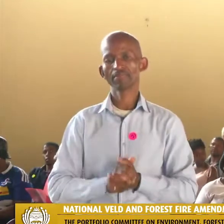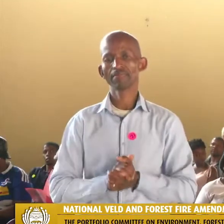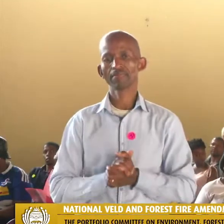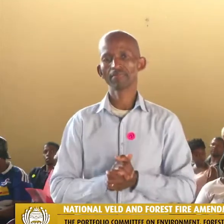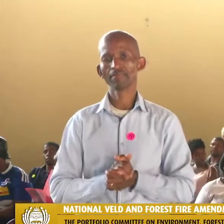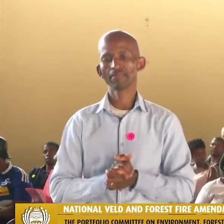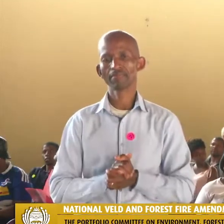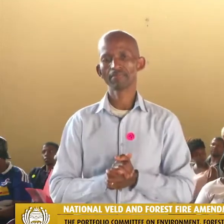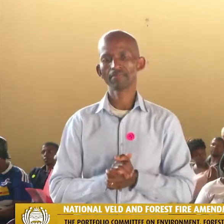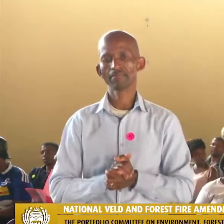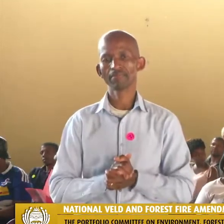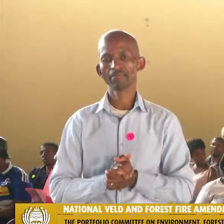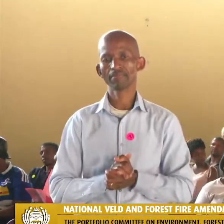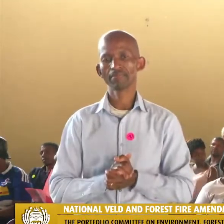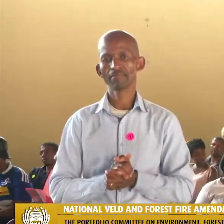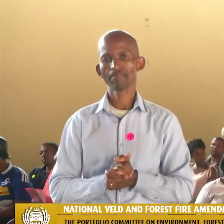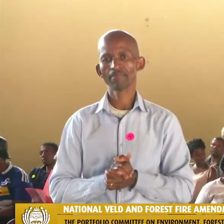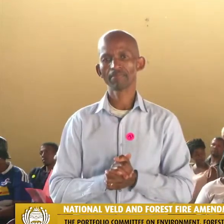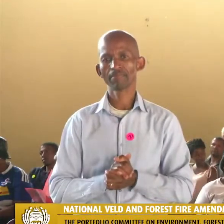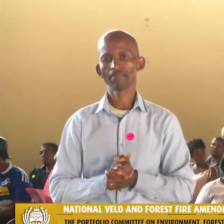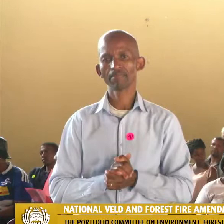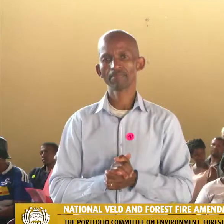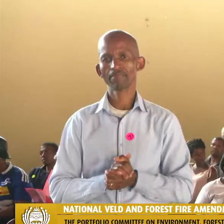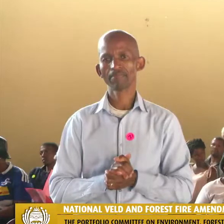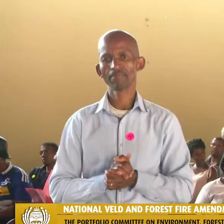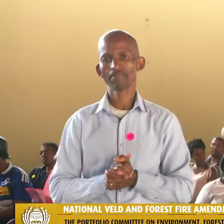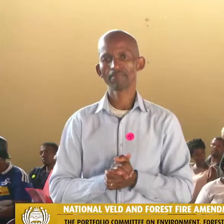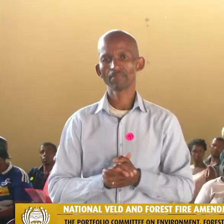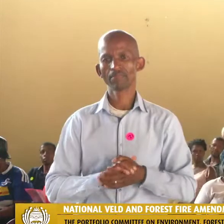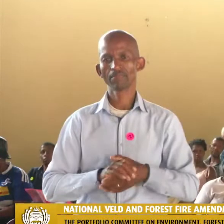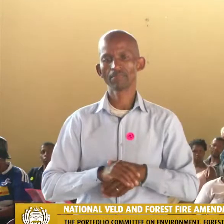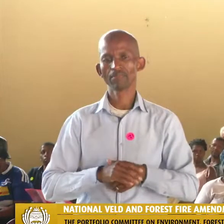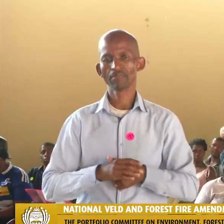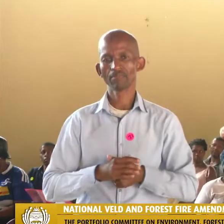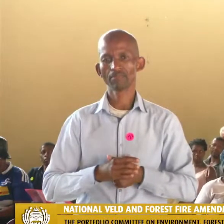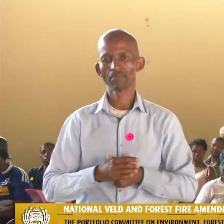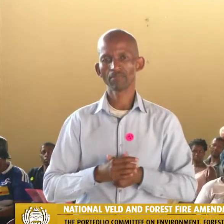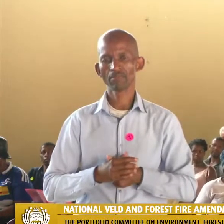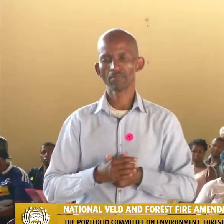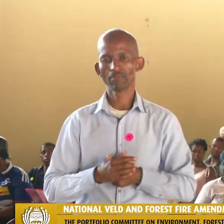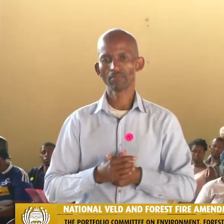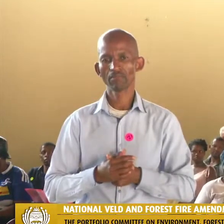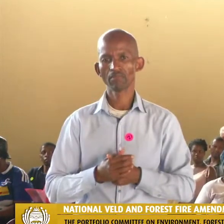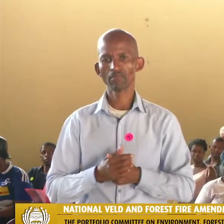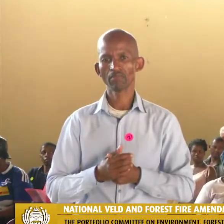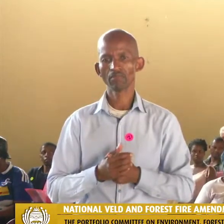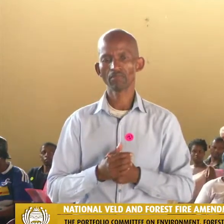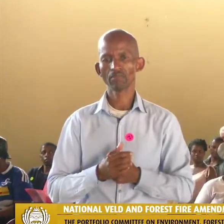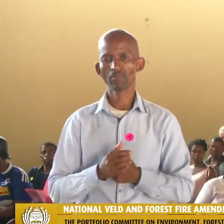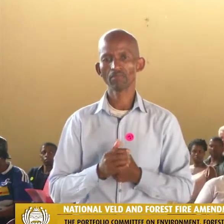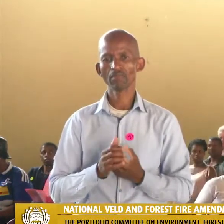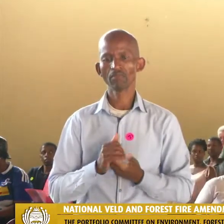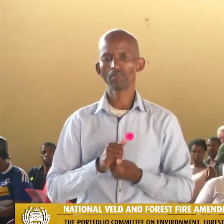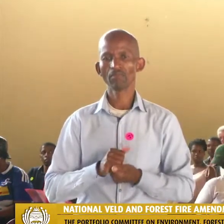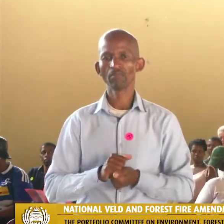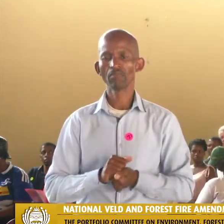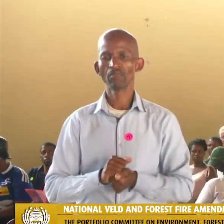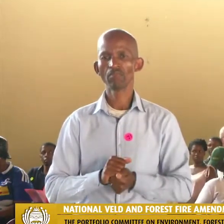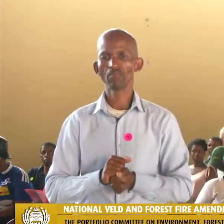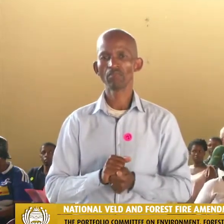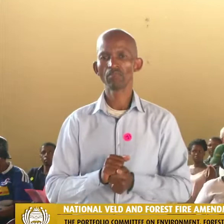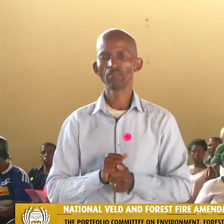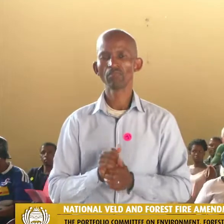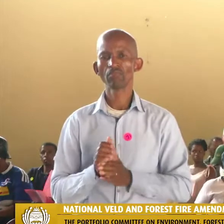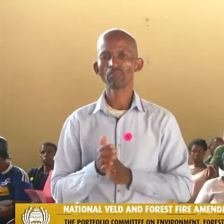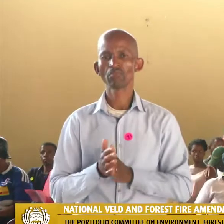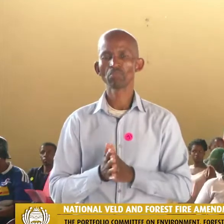please employ more firefighters and also to combat this challenge of their working hours, because they